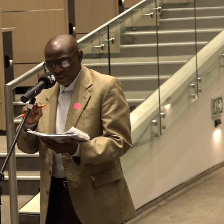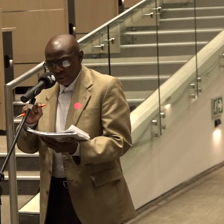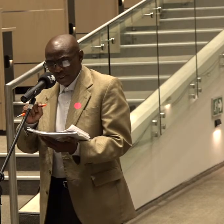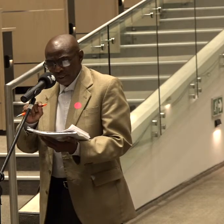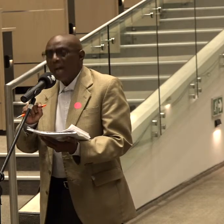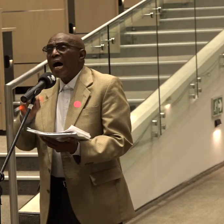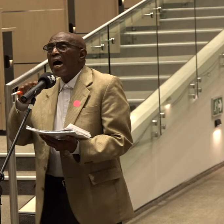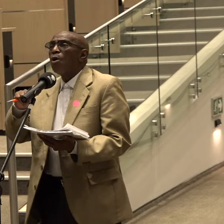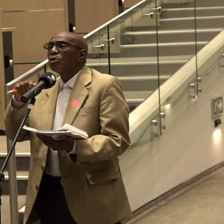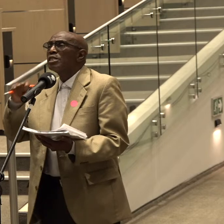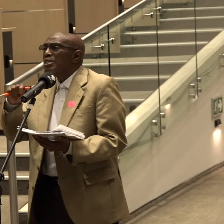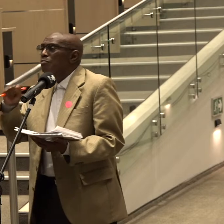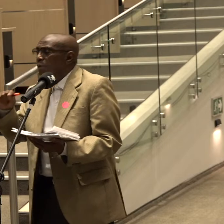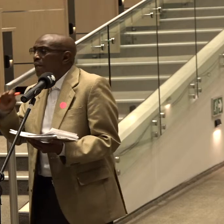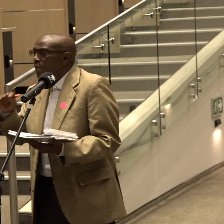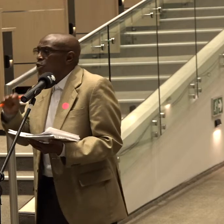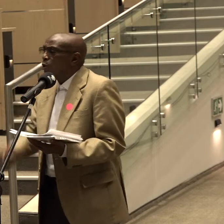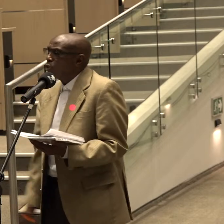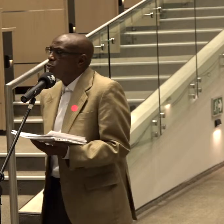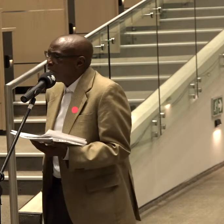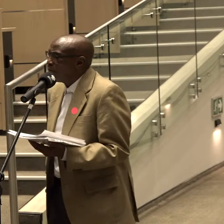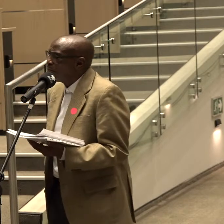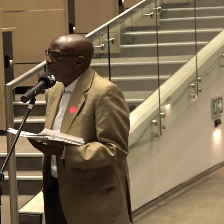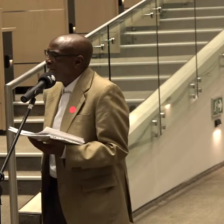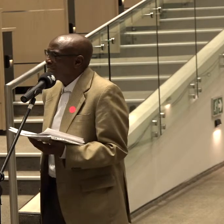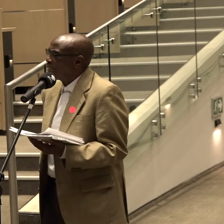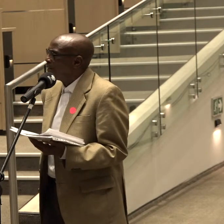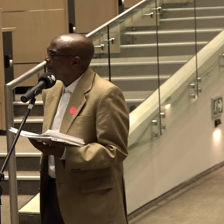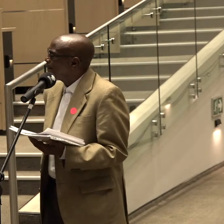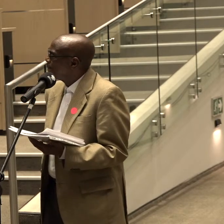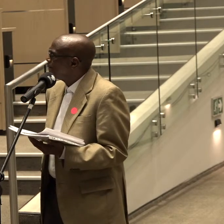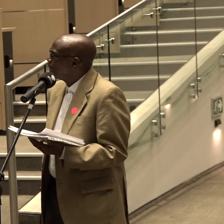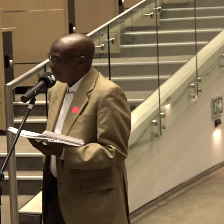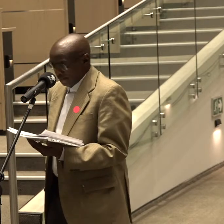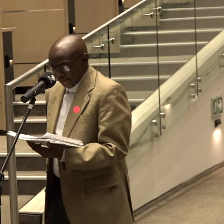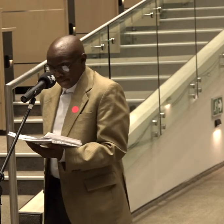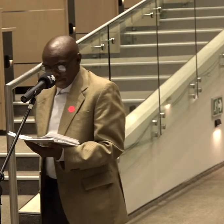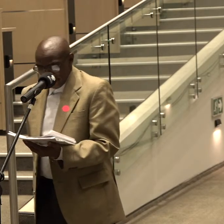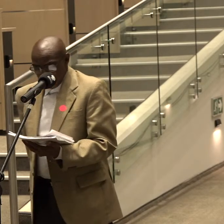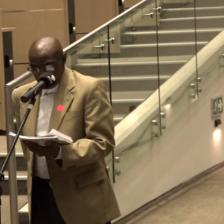about how this bill is going to be implemented